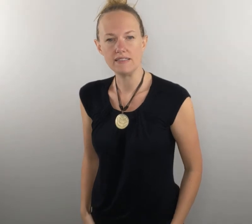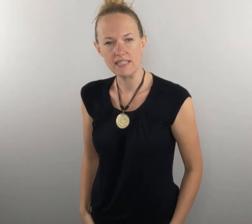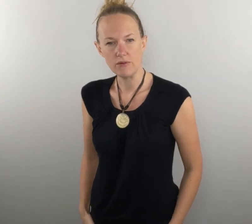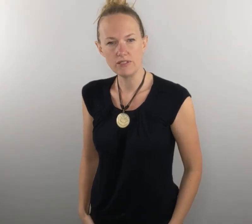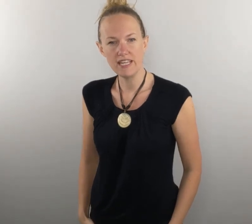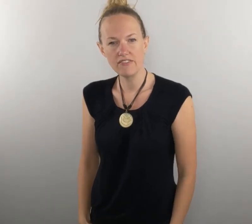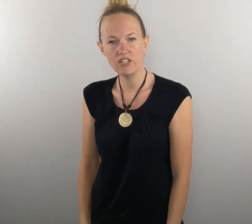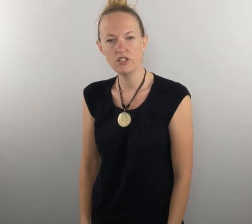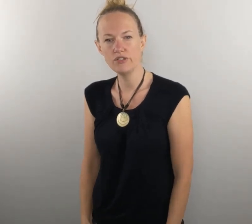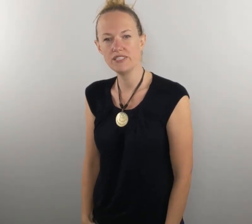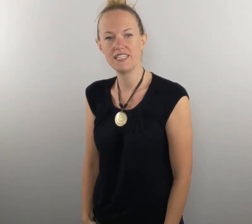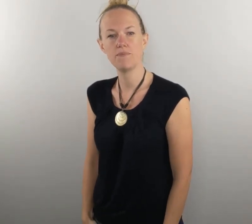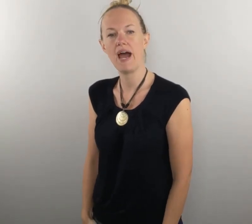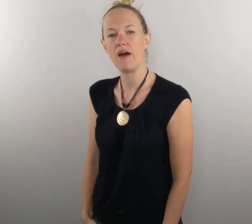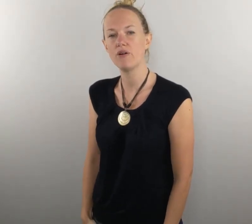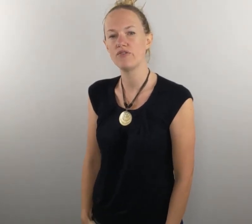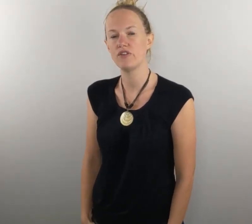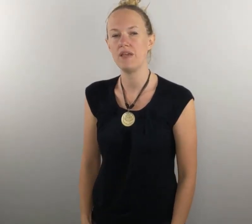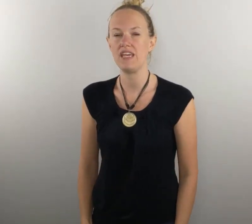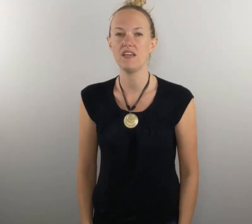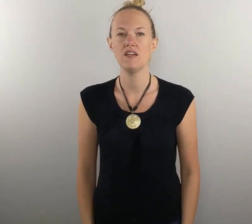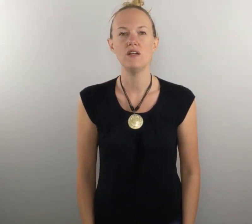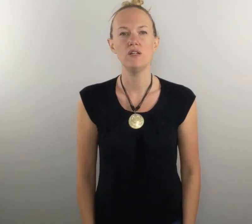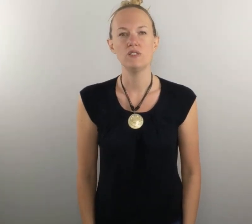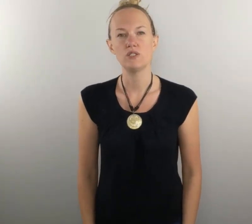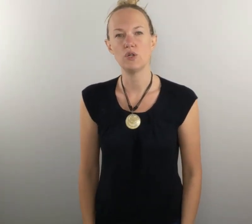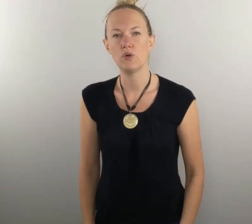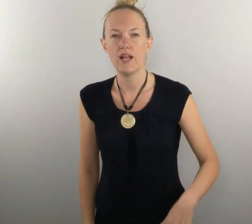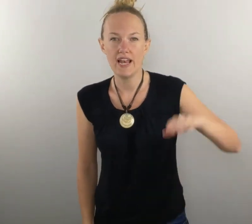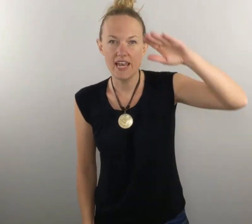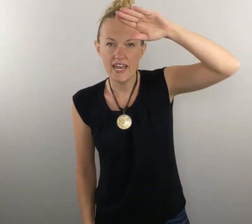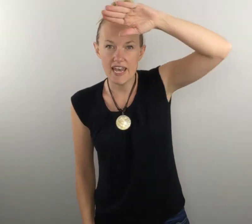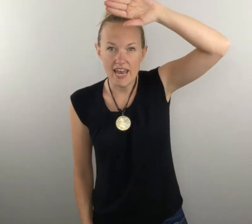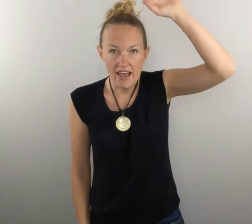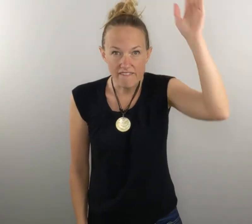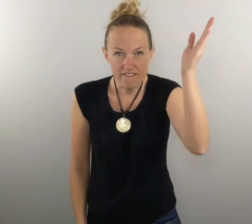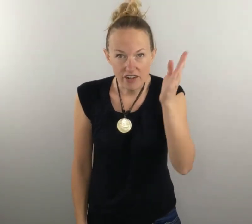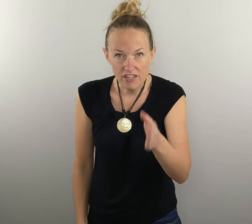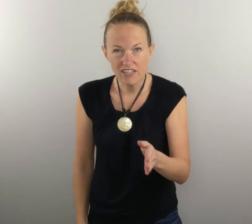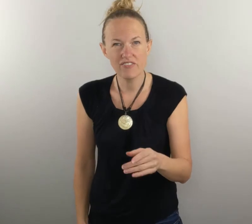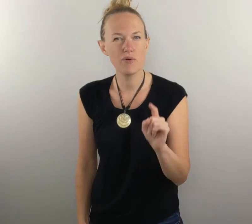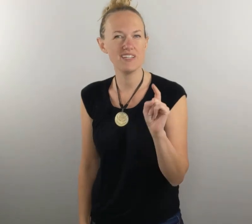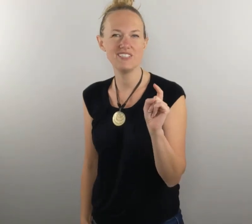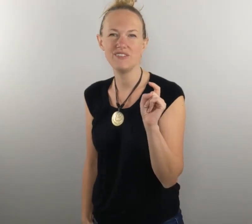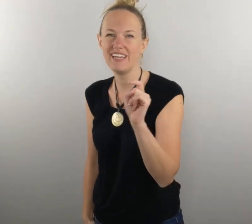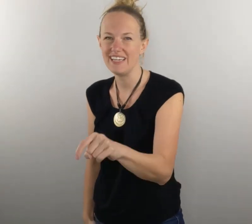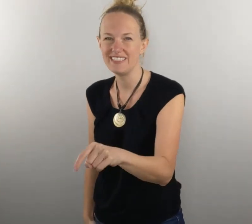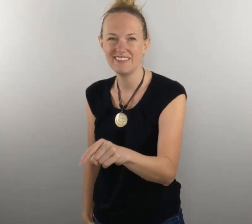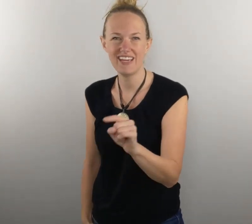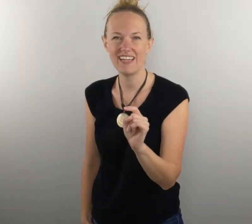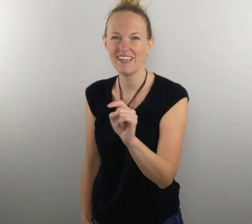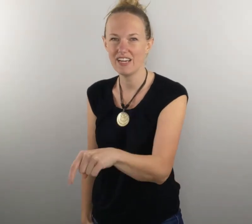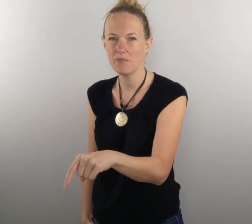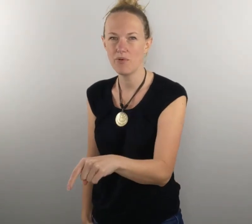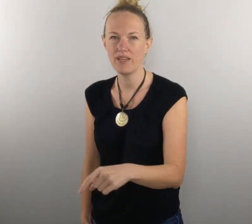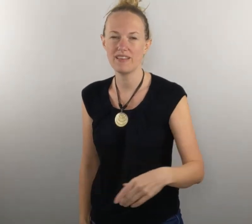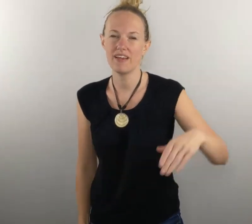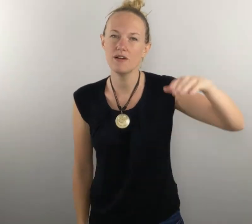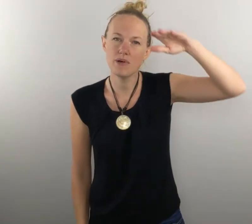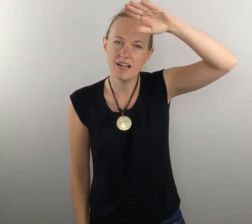It will never lose its power for me. So never. If you want to do it, you can kind of point there, but I'm